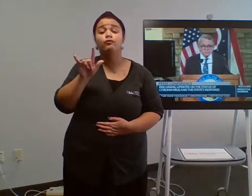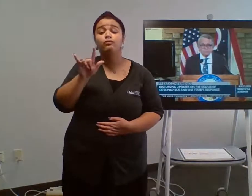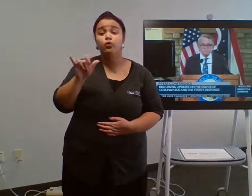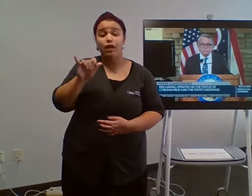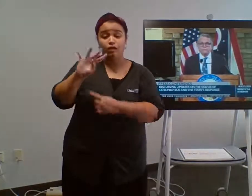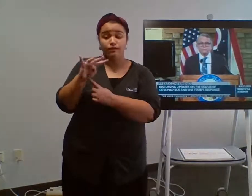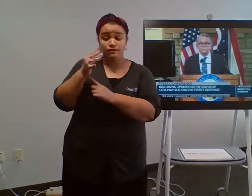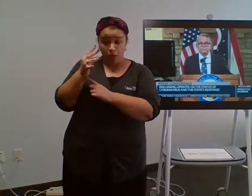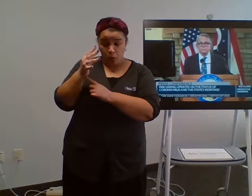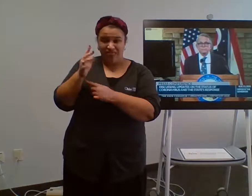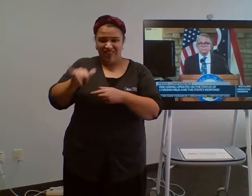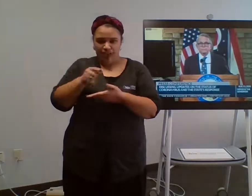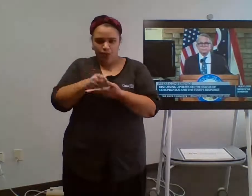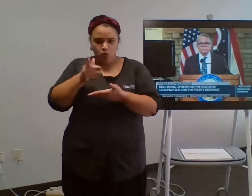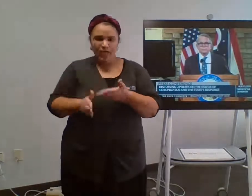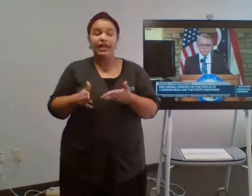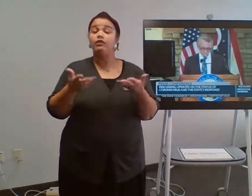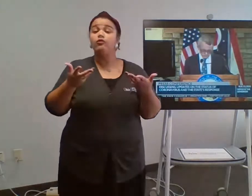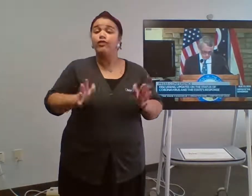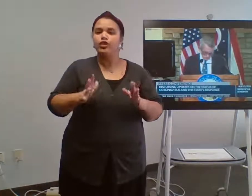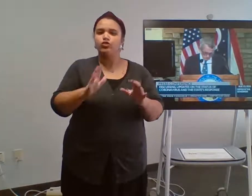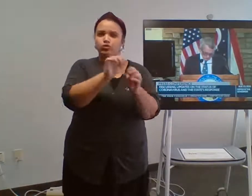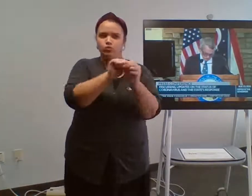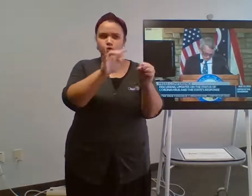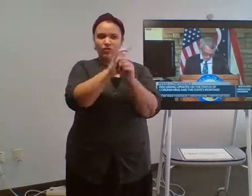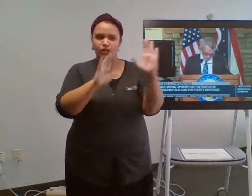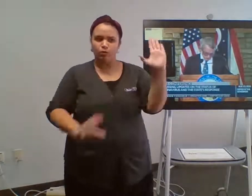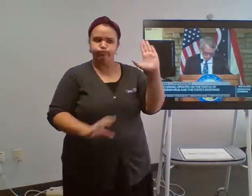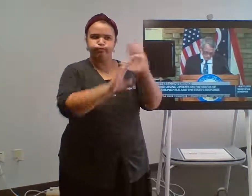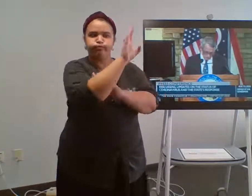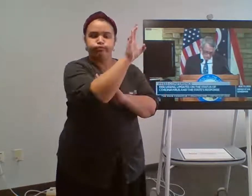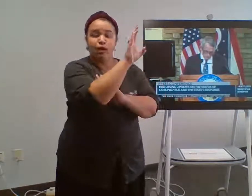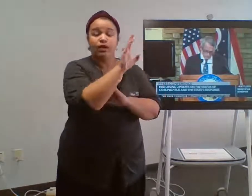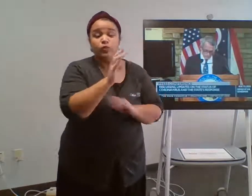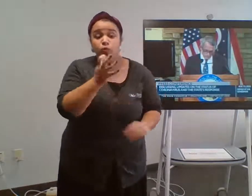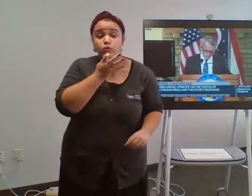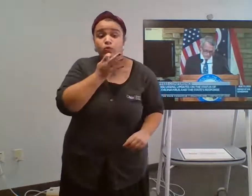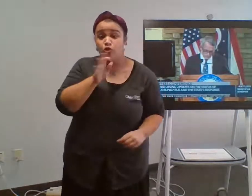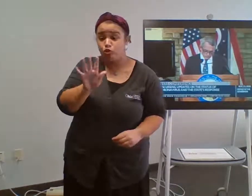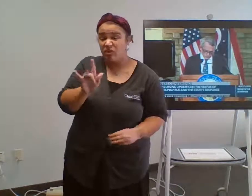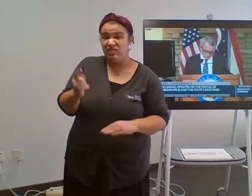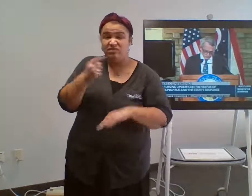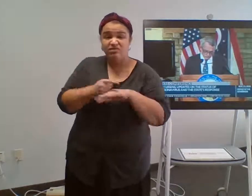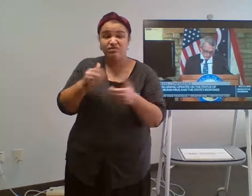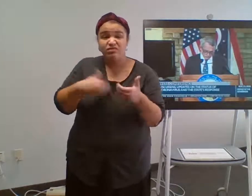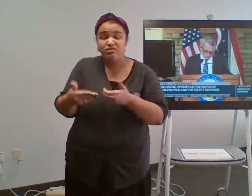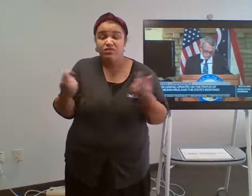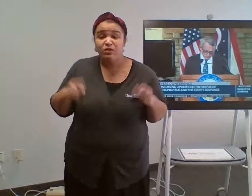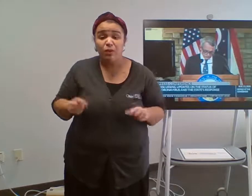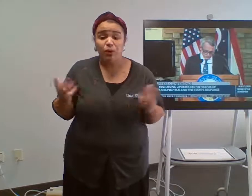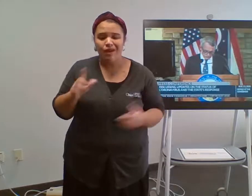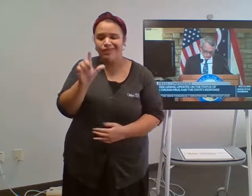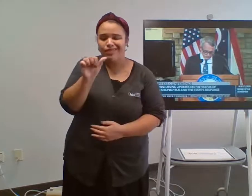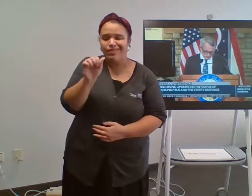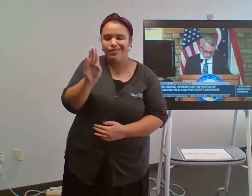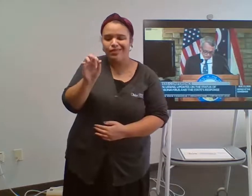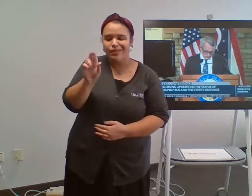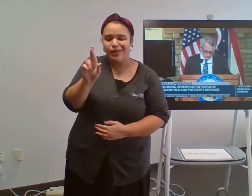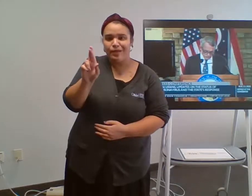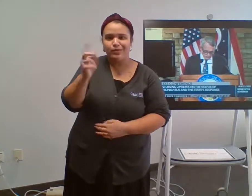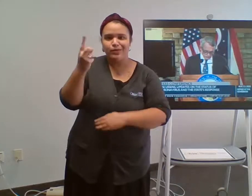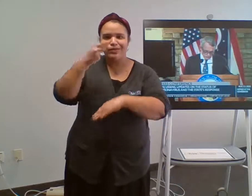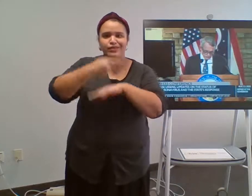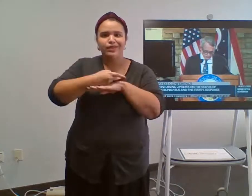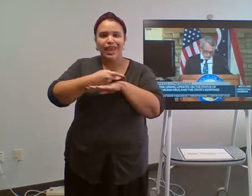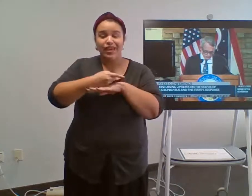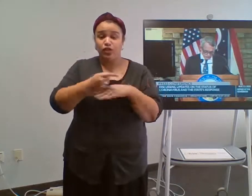cases. I believe it was the highest spike we saw. With Labor Day now 25 days away, what will the state do to protect Ohioans after a